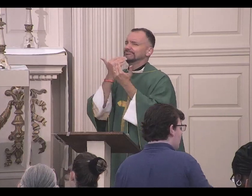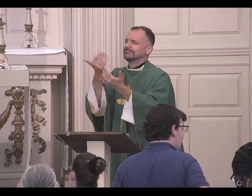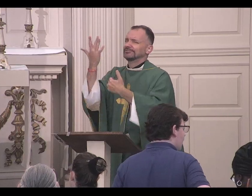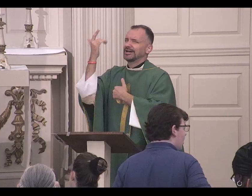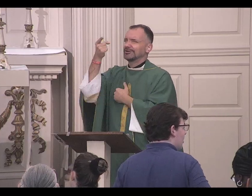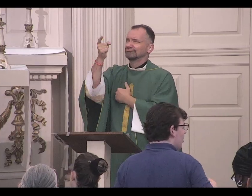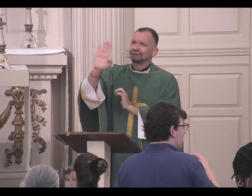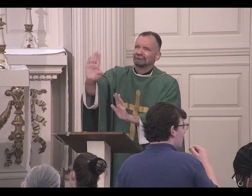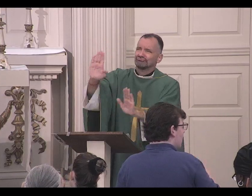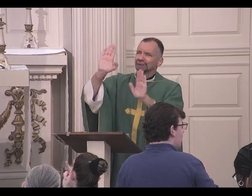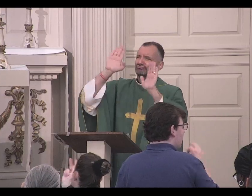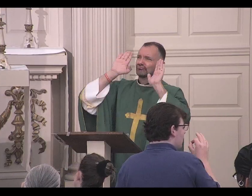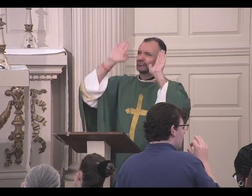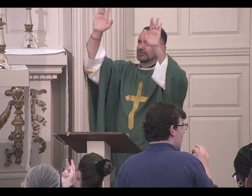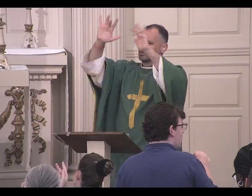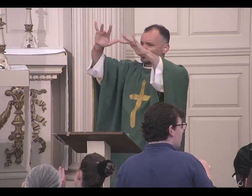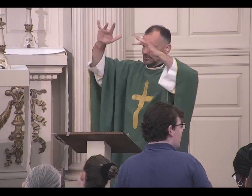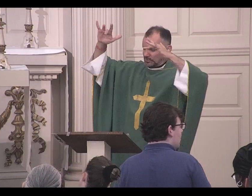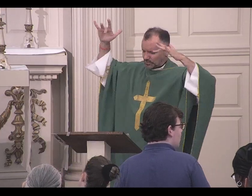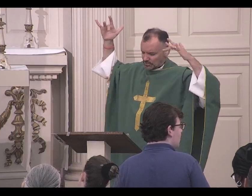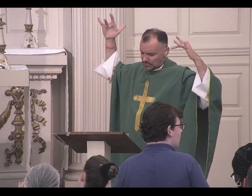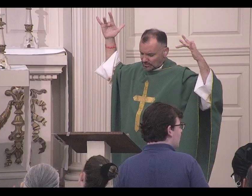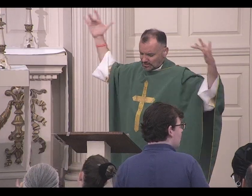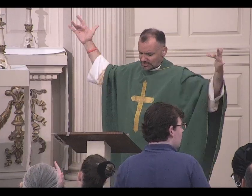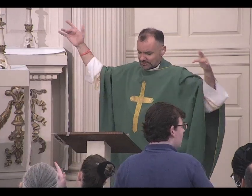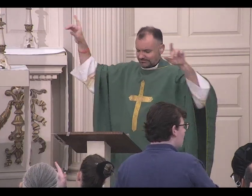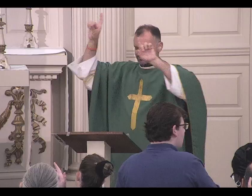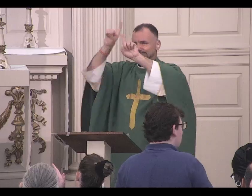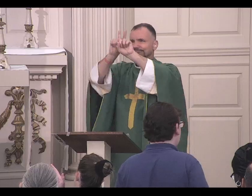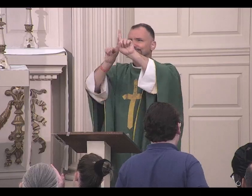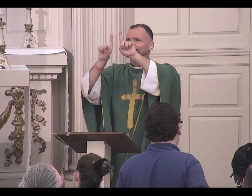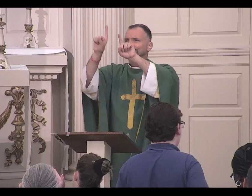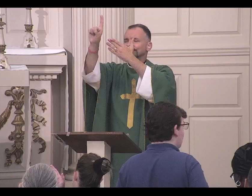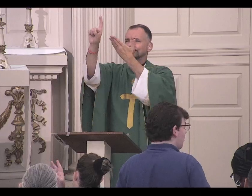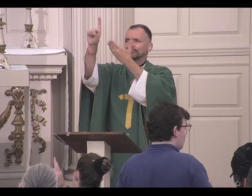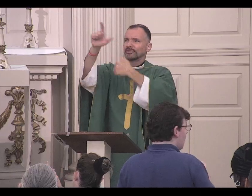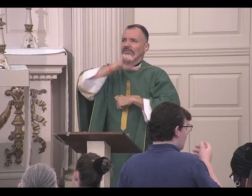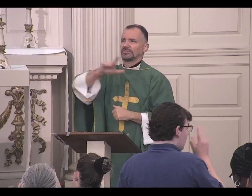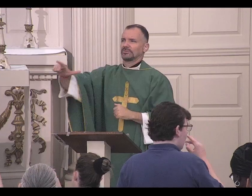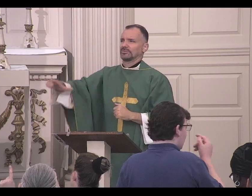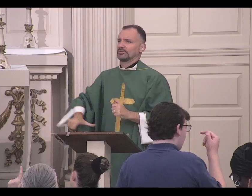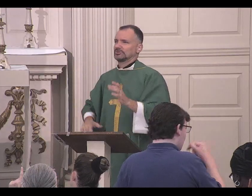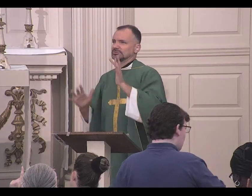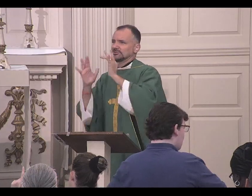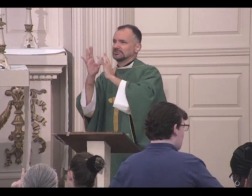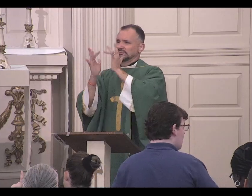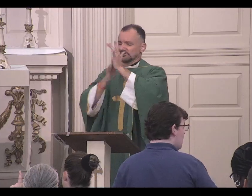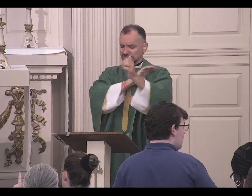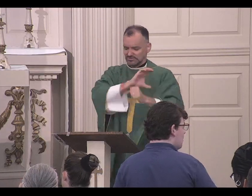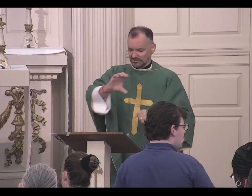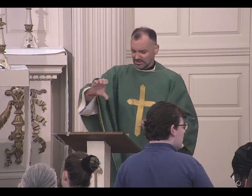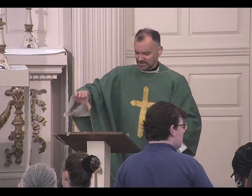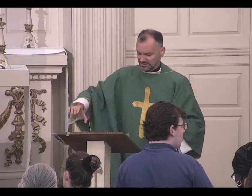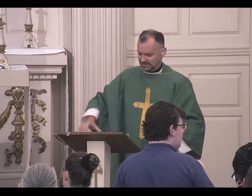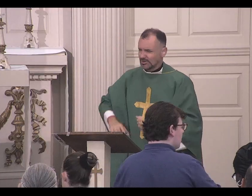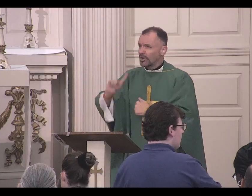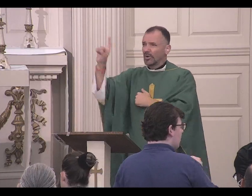Son, Lord God, Lamb of God, Son of the Father, you